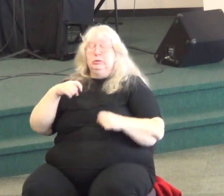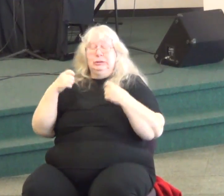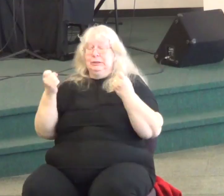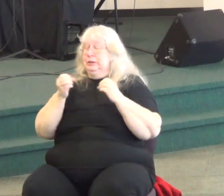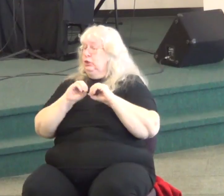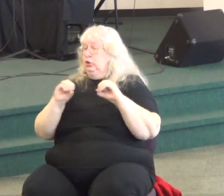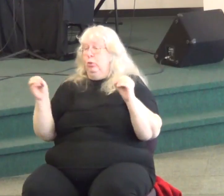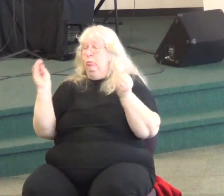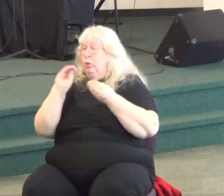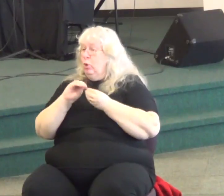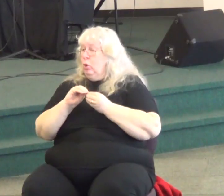again.